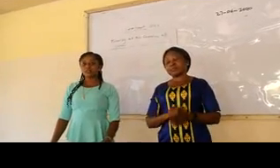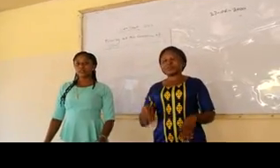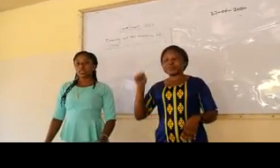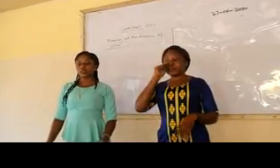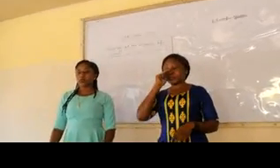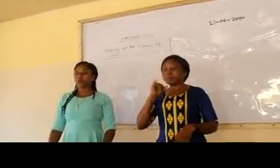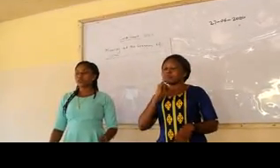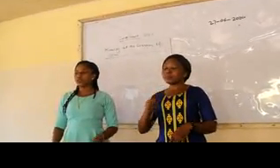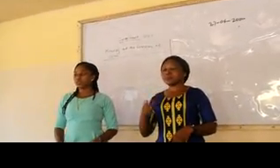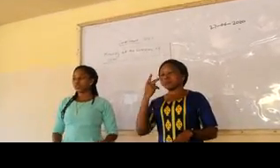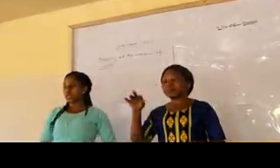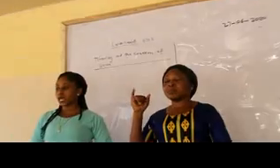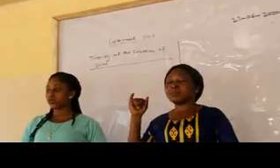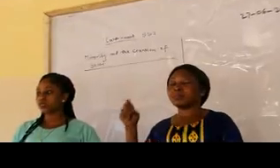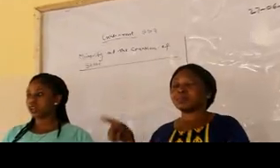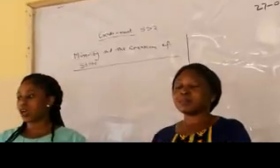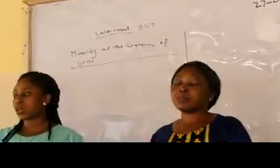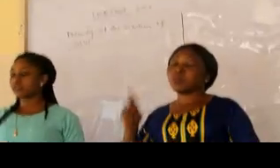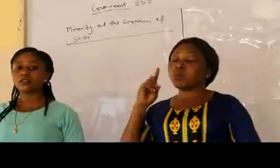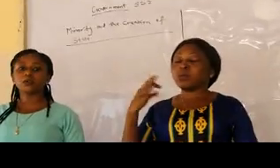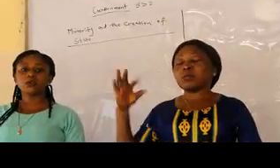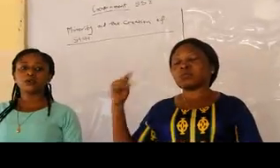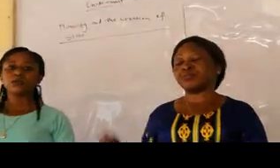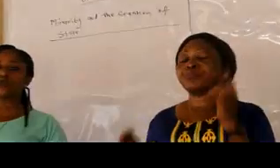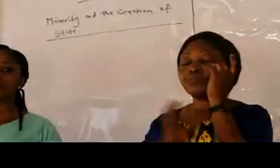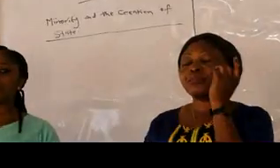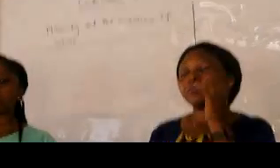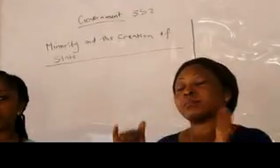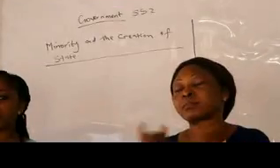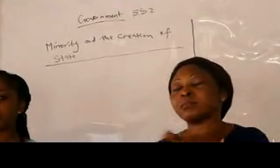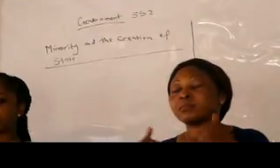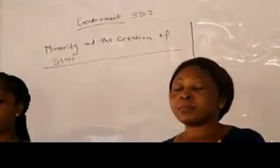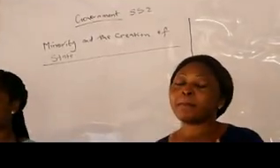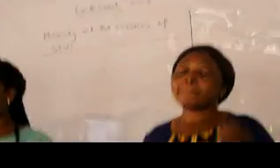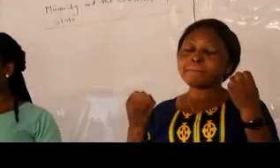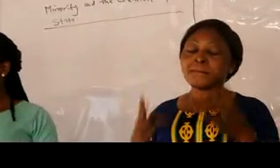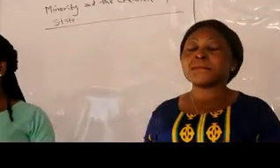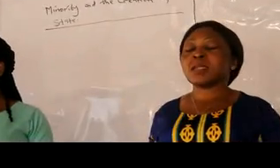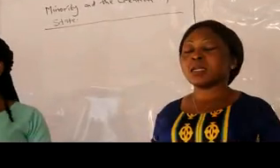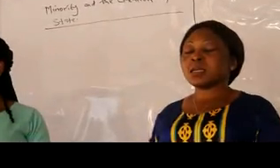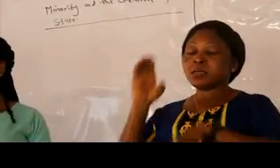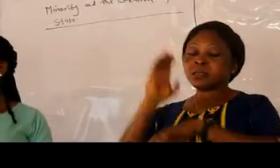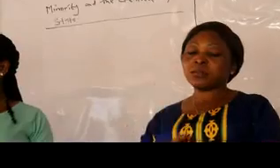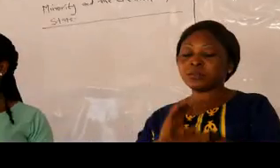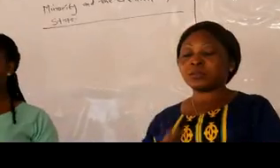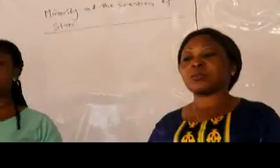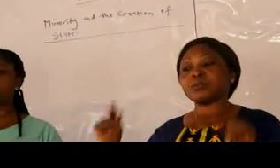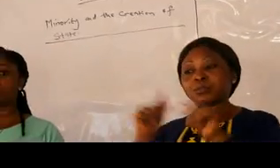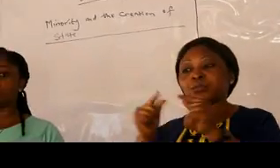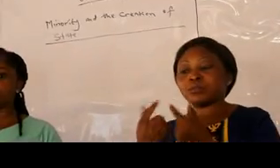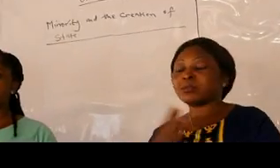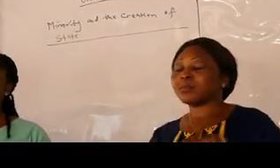Nigeria is seen as one of the countries that has so many ethnic groups, and as a result of